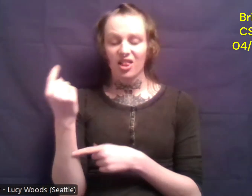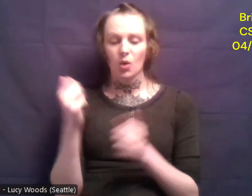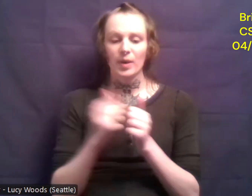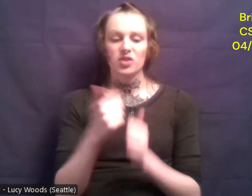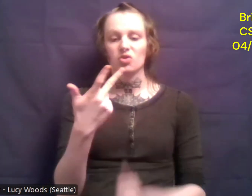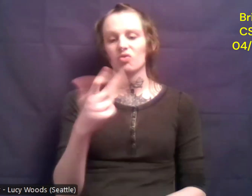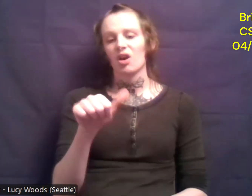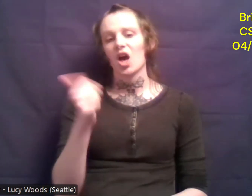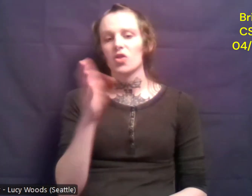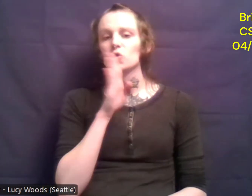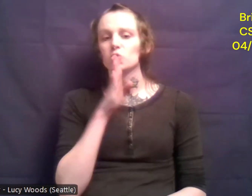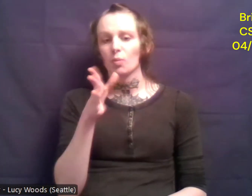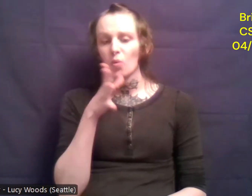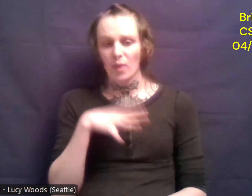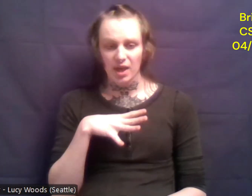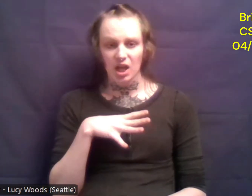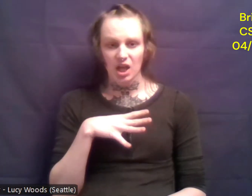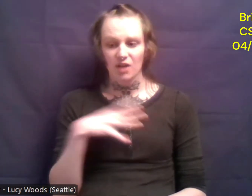women. And